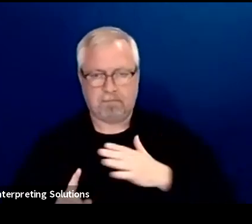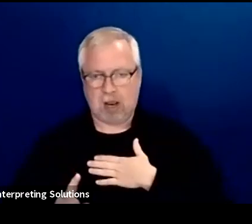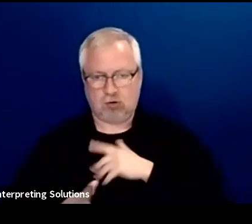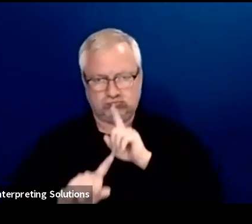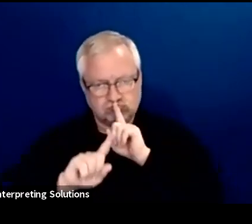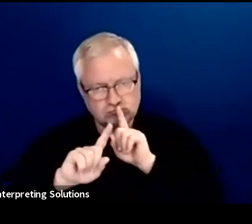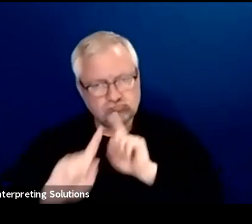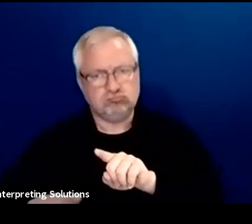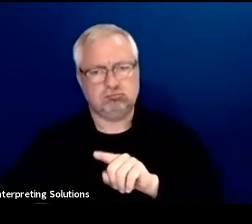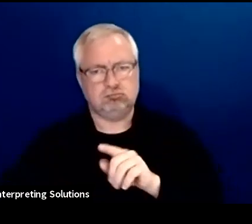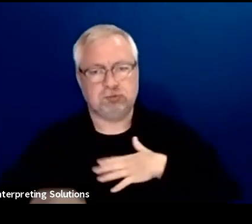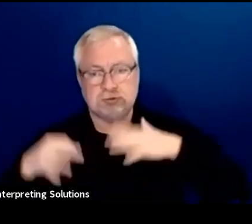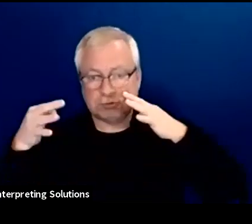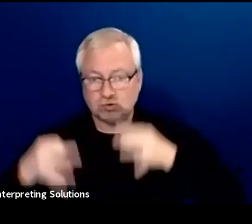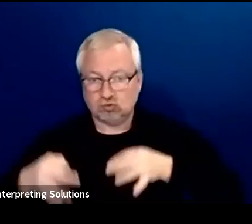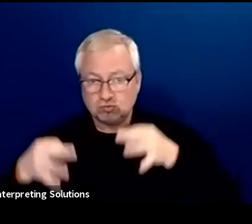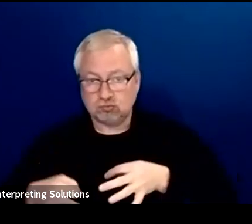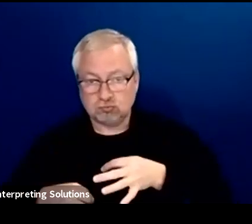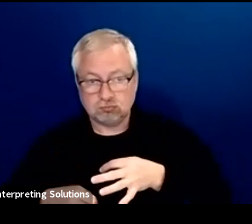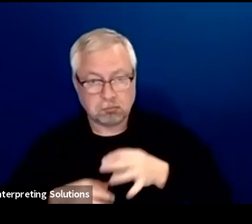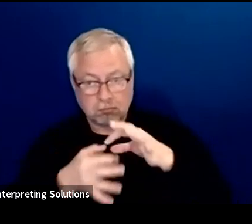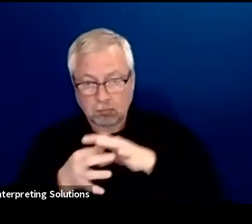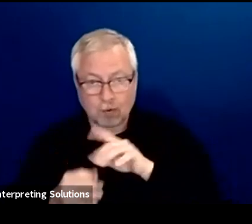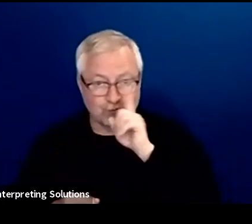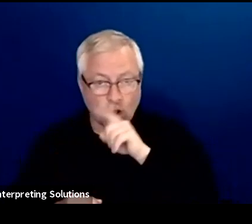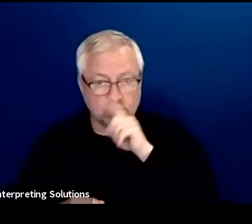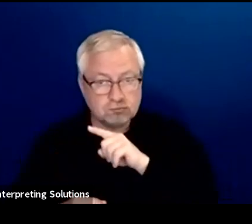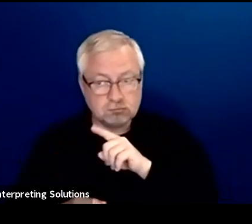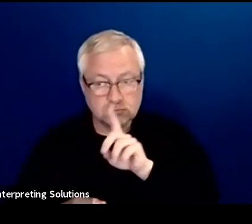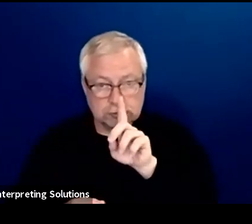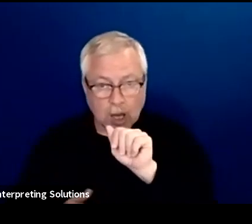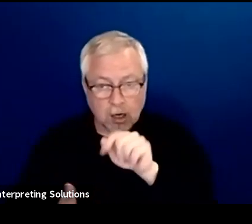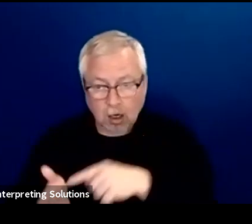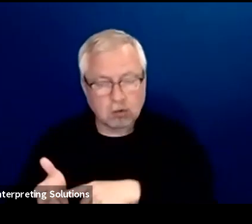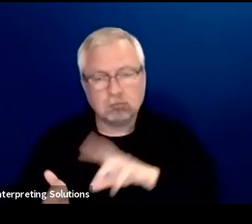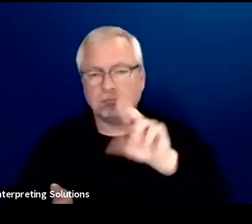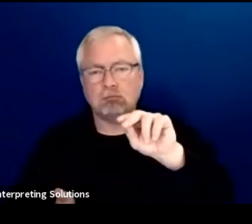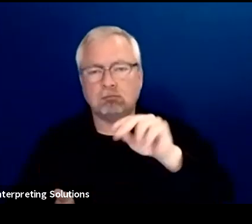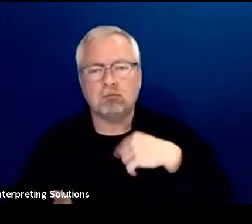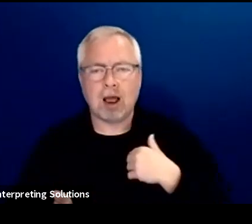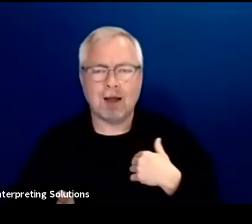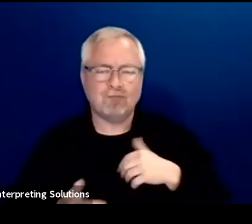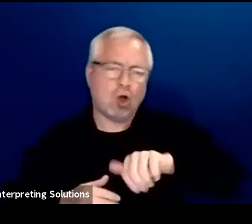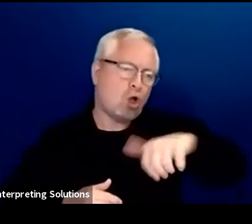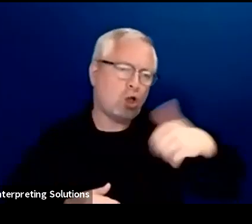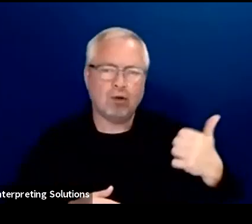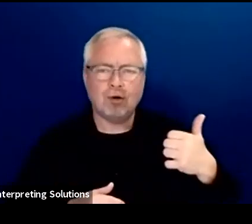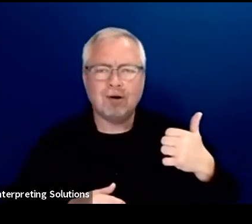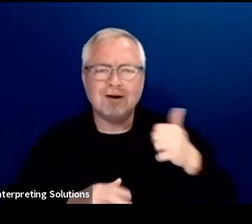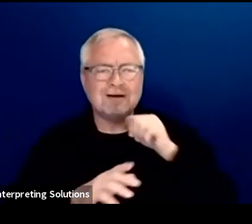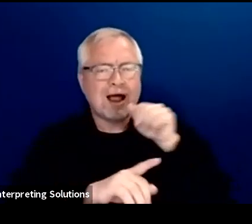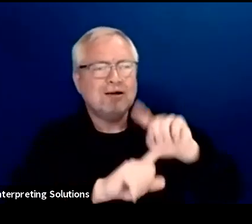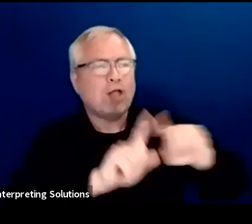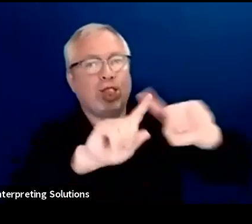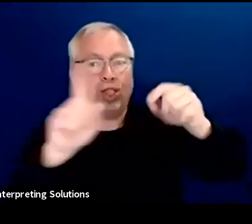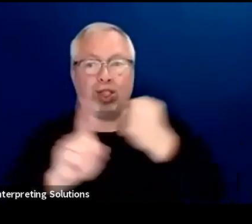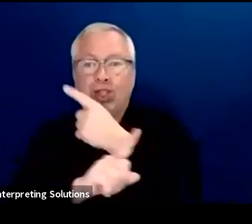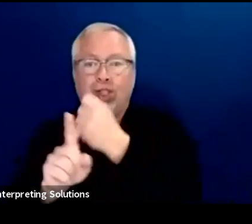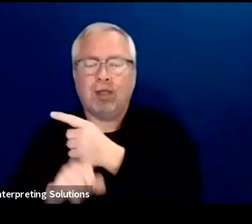we're at? I think the other models confirm that we would have made these same decisions regardless of the severity or the margin